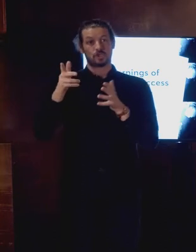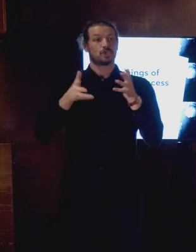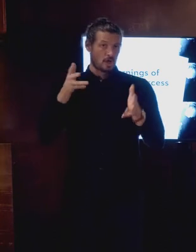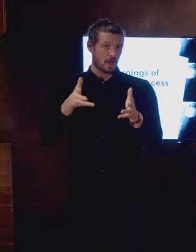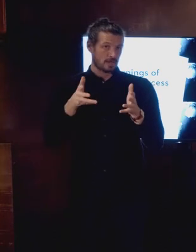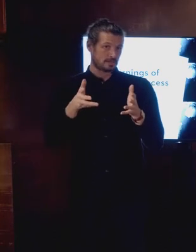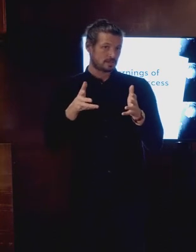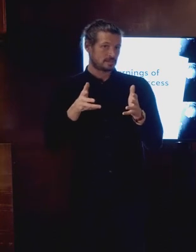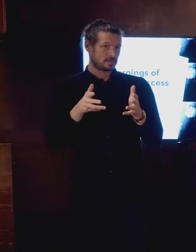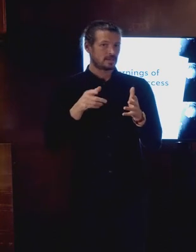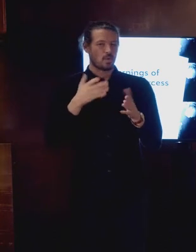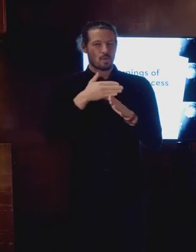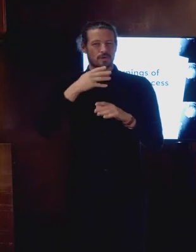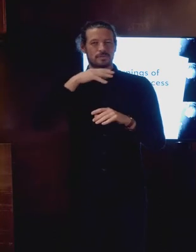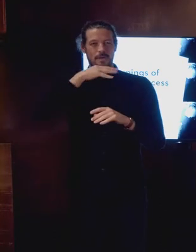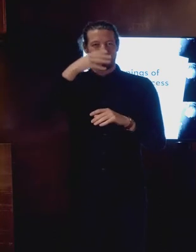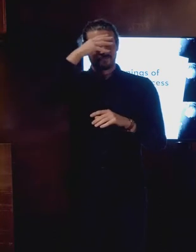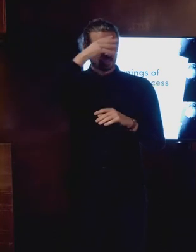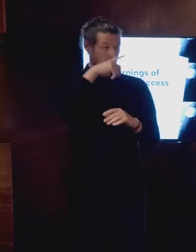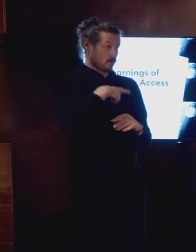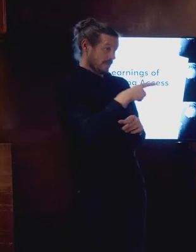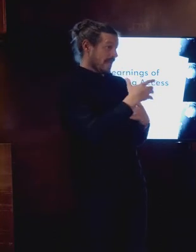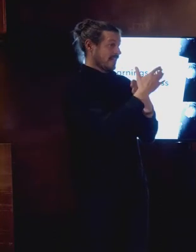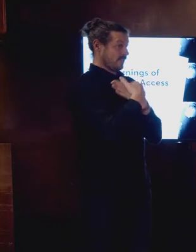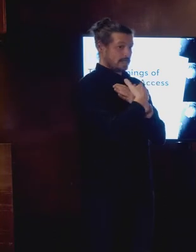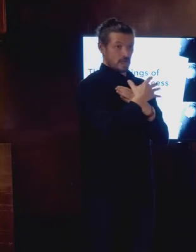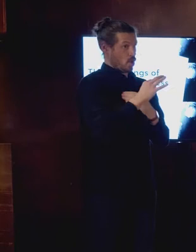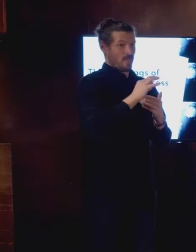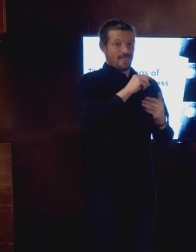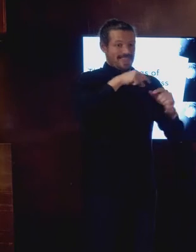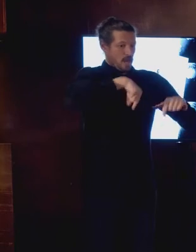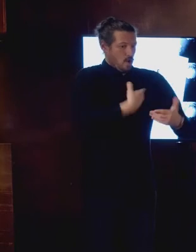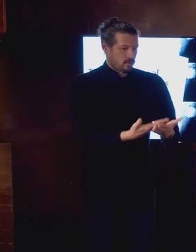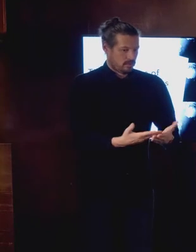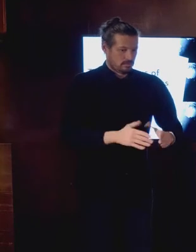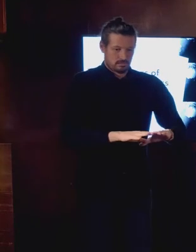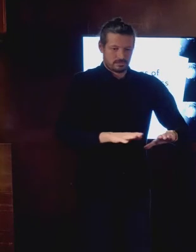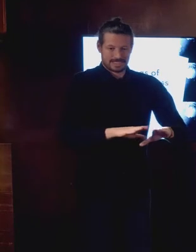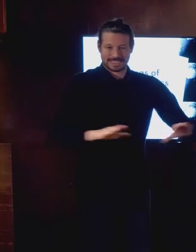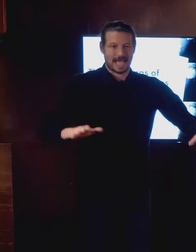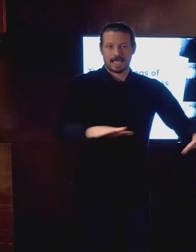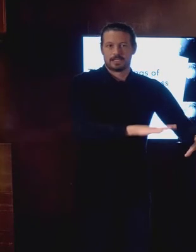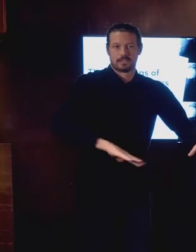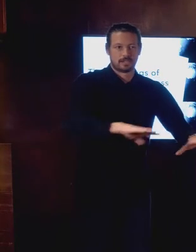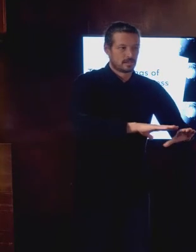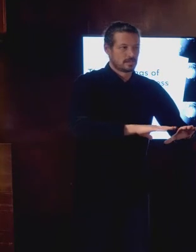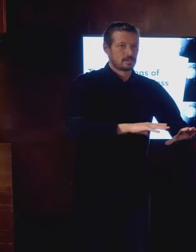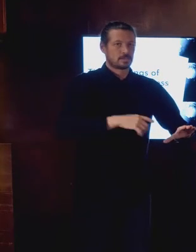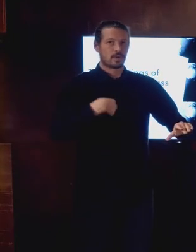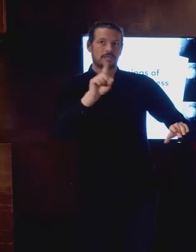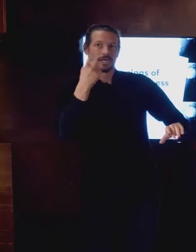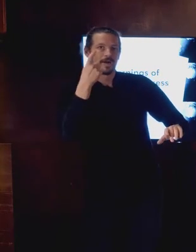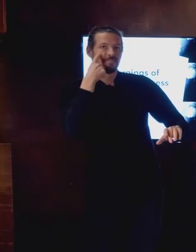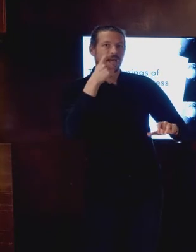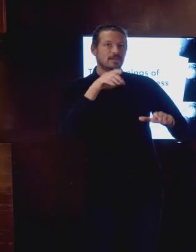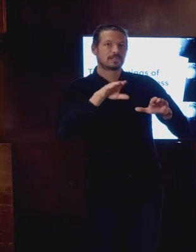signs. And it because in the end we didn't have asphyxia with us. We were looking for a stage manager who could sign so as they could communicate with asphyxia.